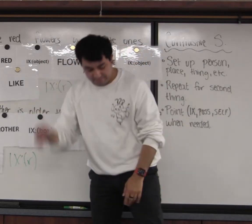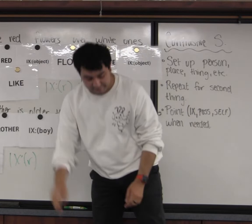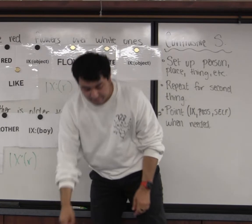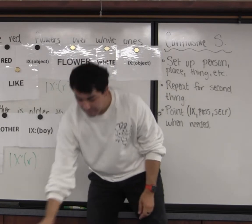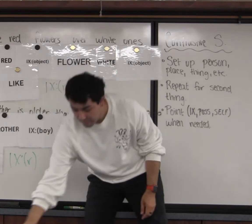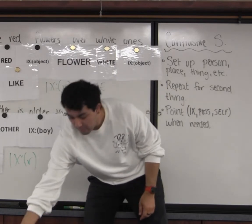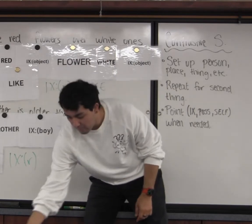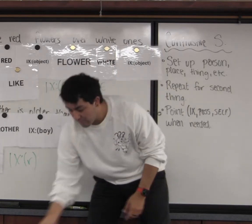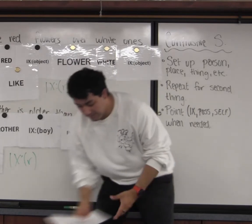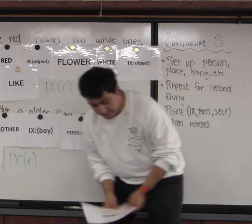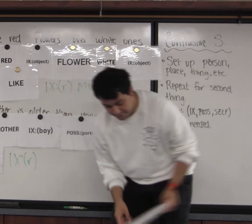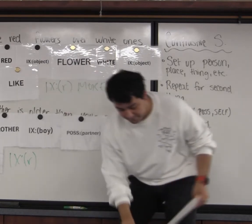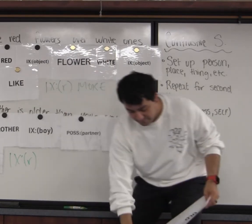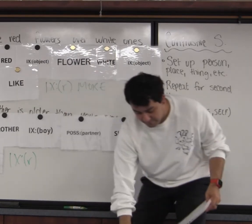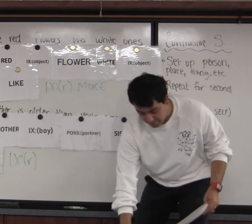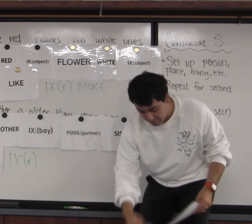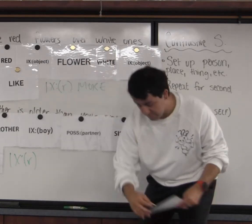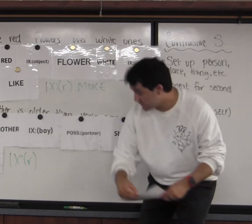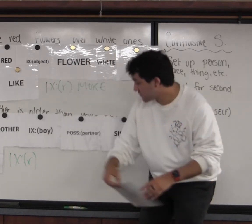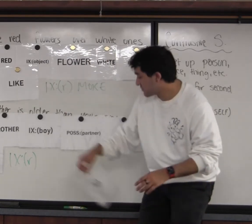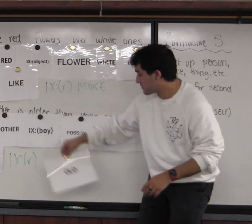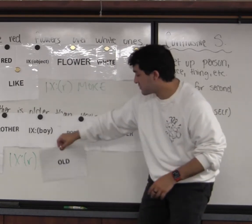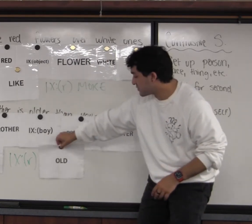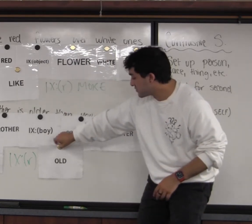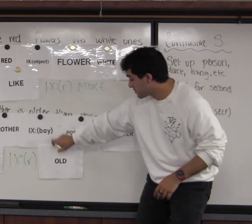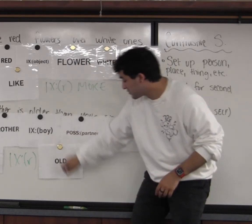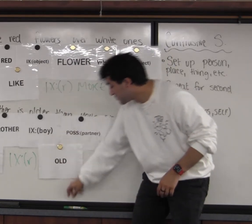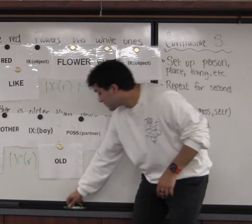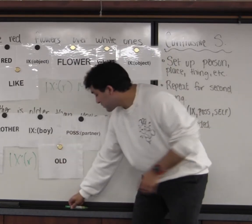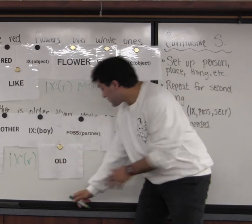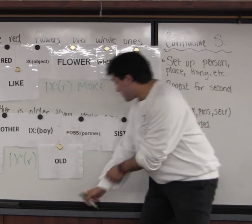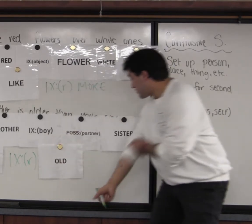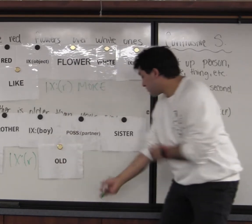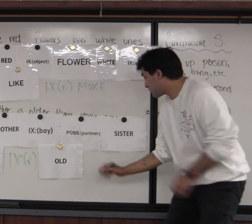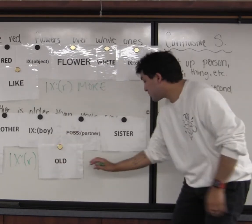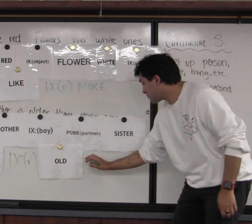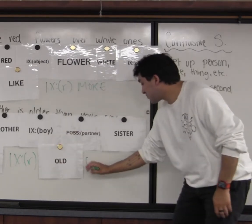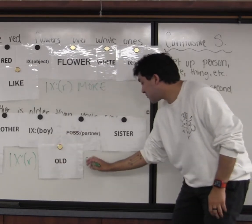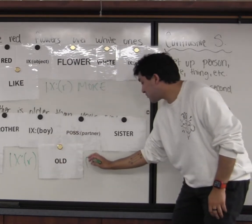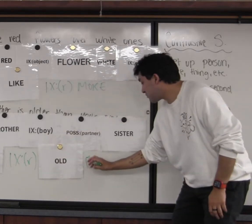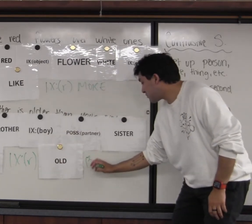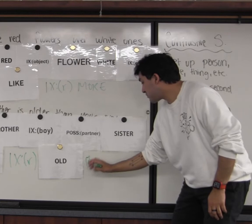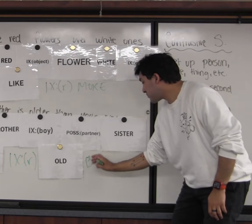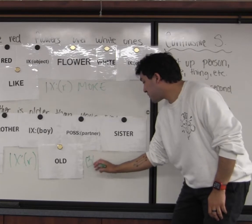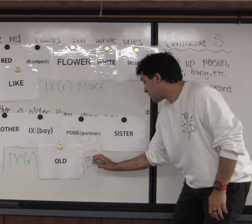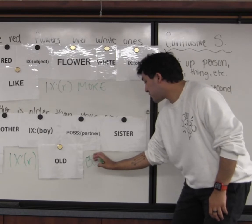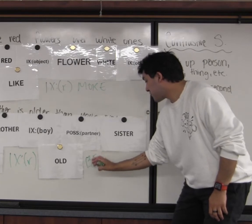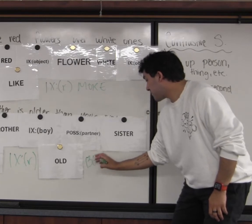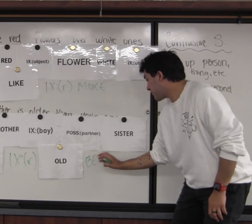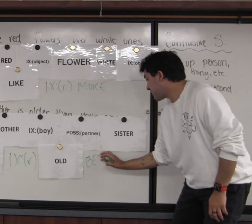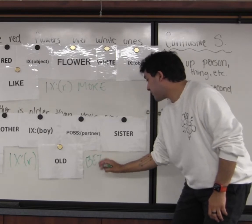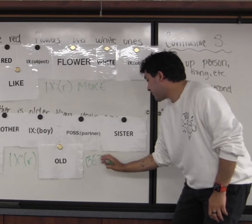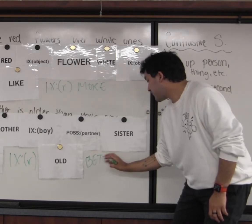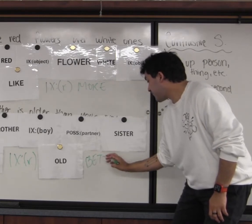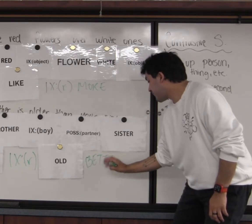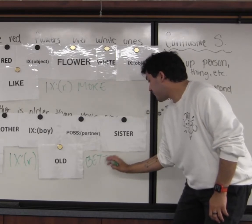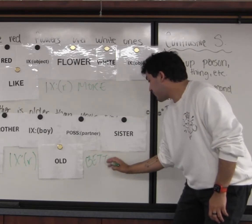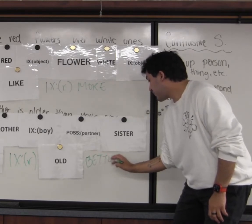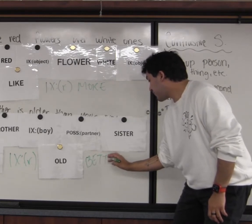point, because that's not where the meaning is. It's with how you interpret the message, right? So then we got